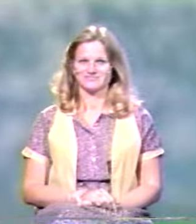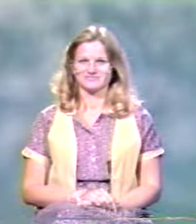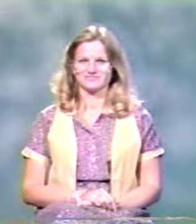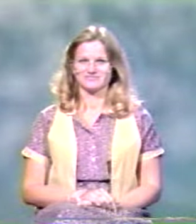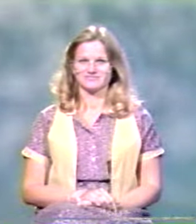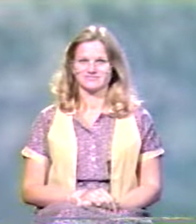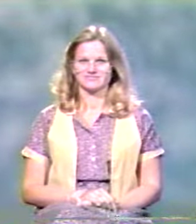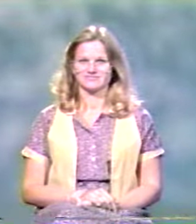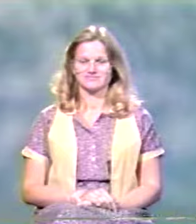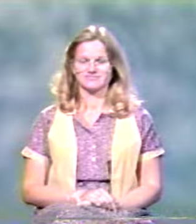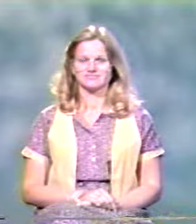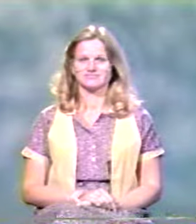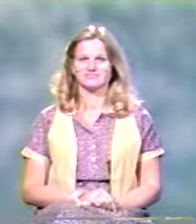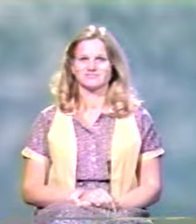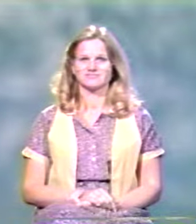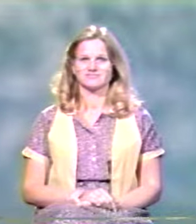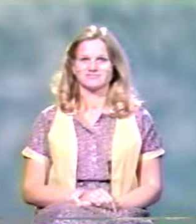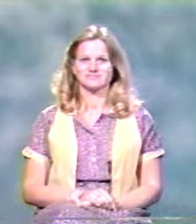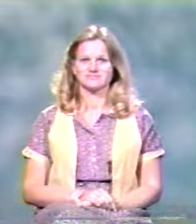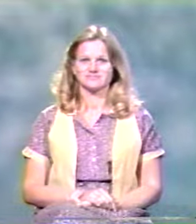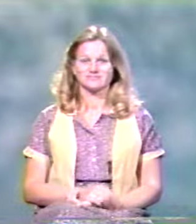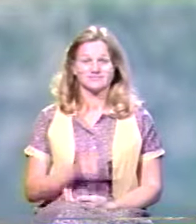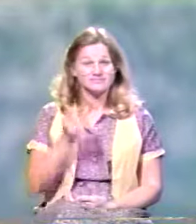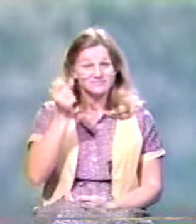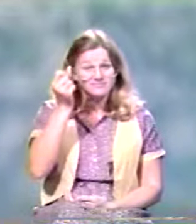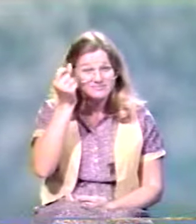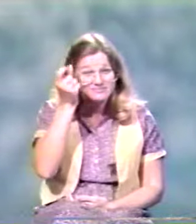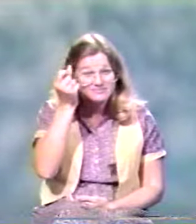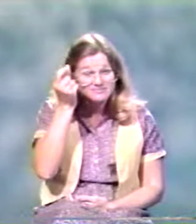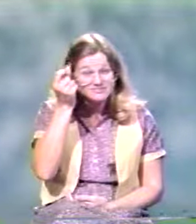Understand that worms, I can't stand them.